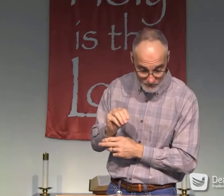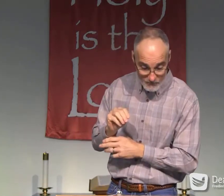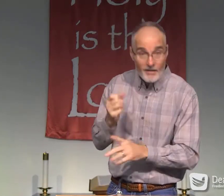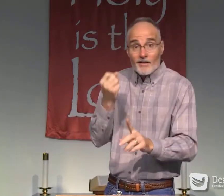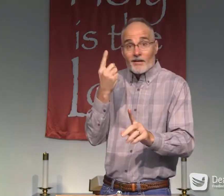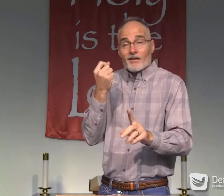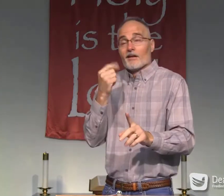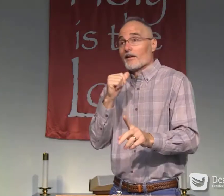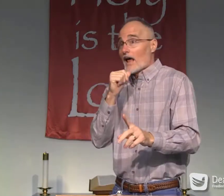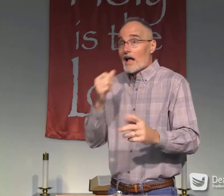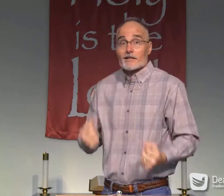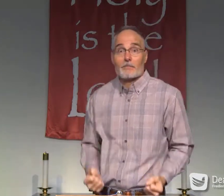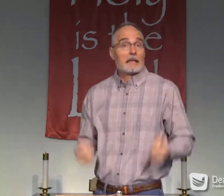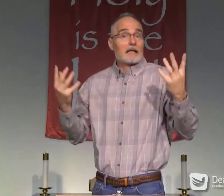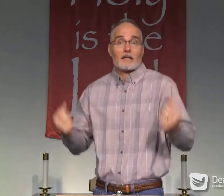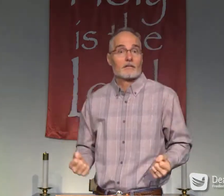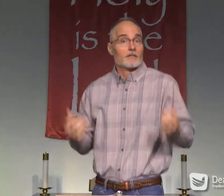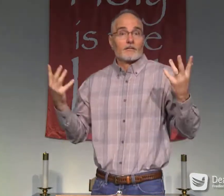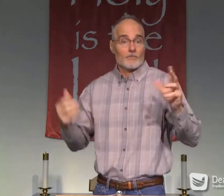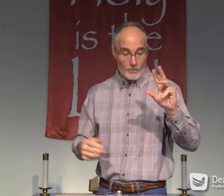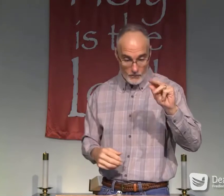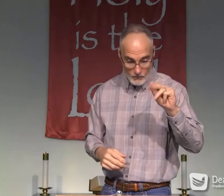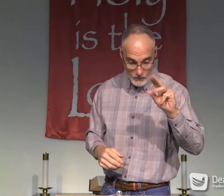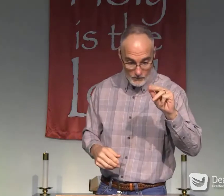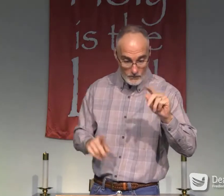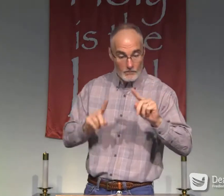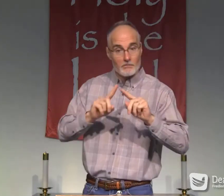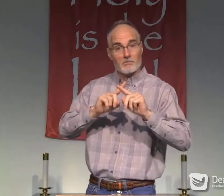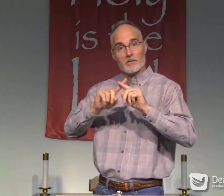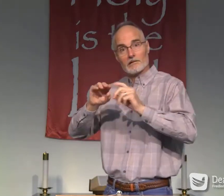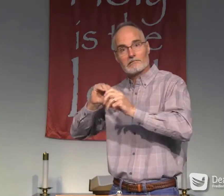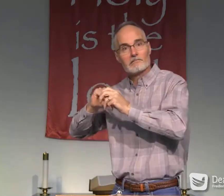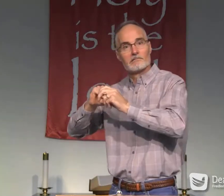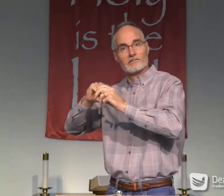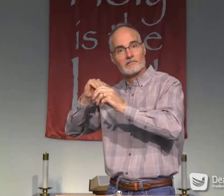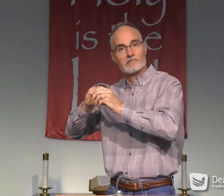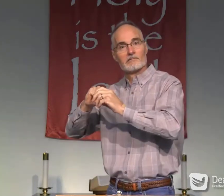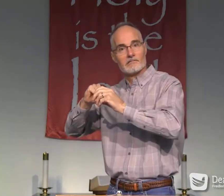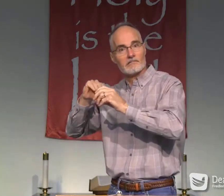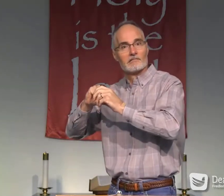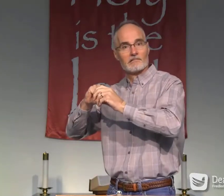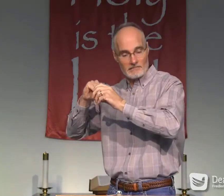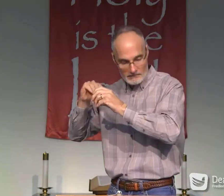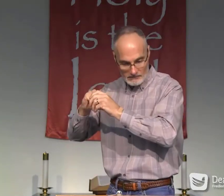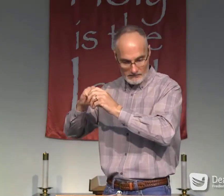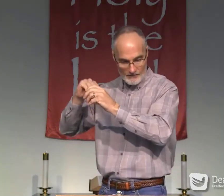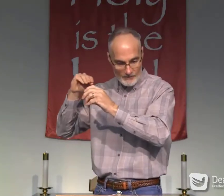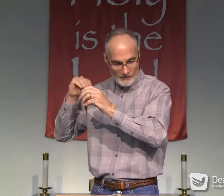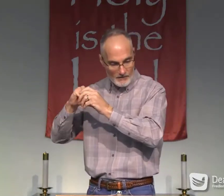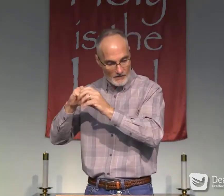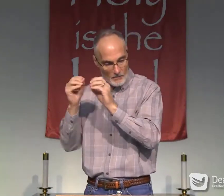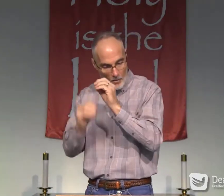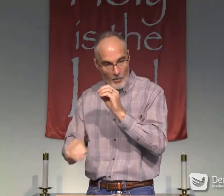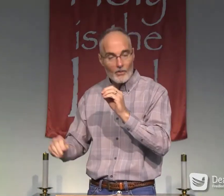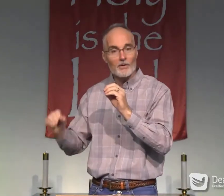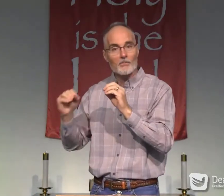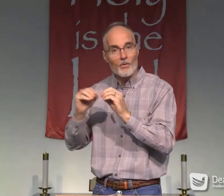with materialism. Now, clearly, she wasn't obsessed with spending her wealth, but instead with saving it